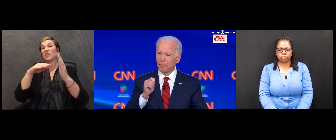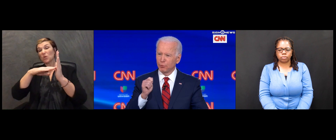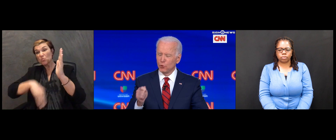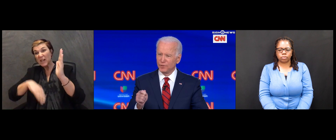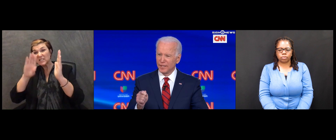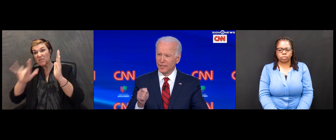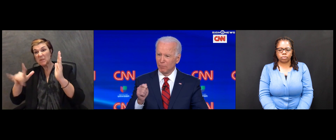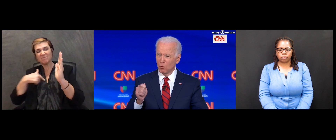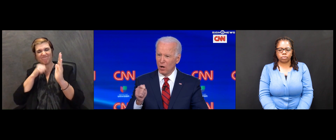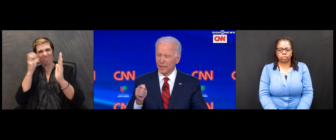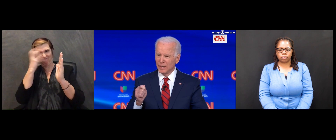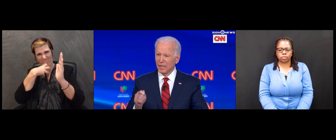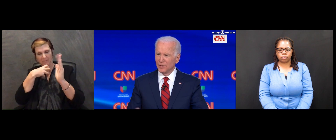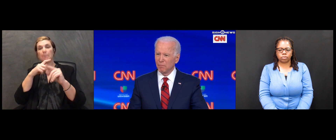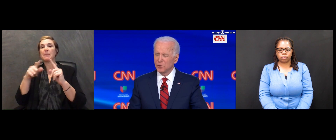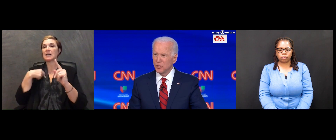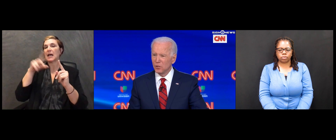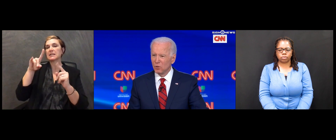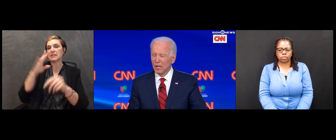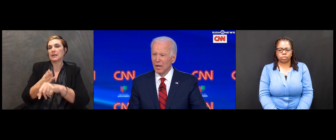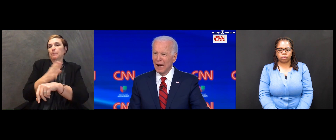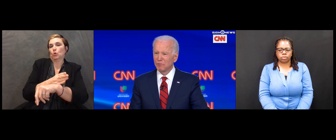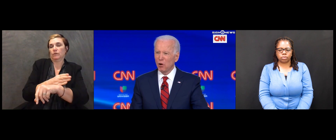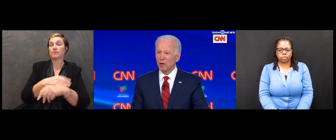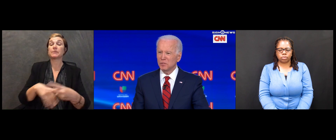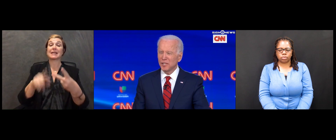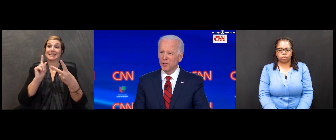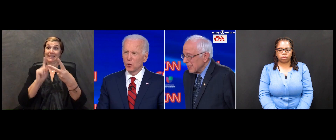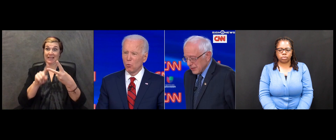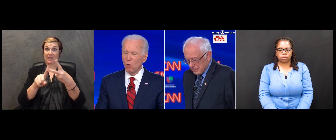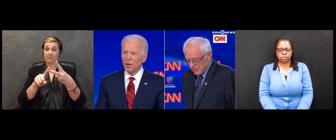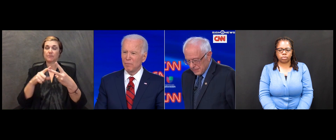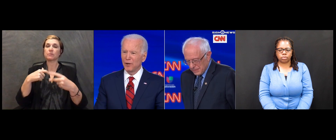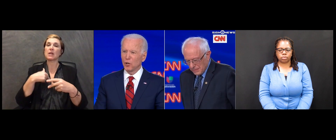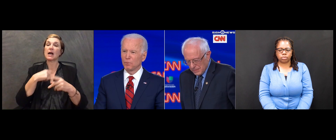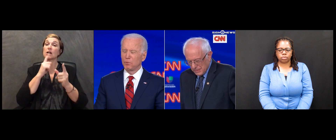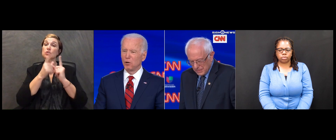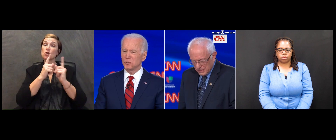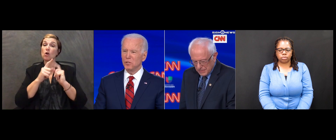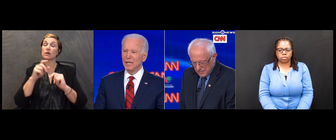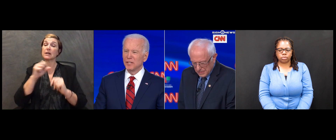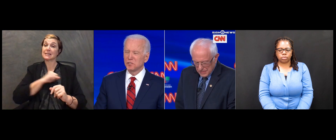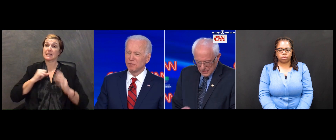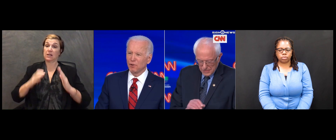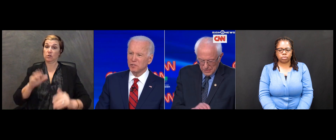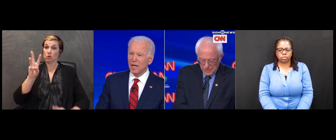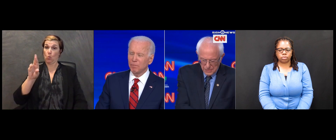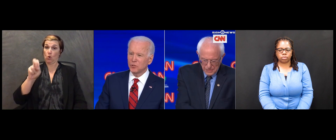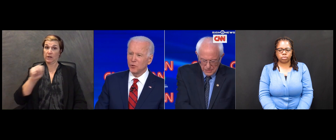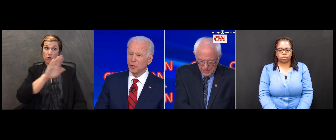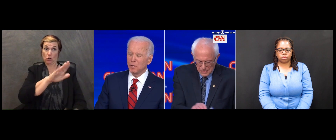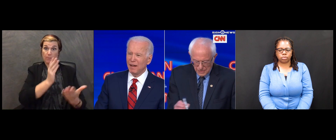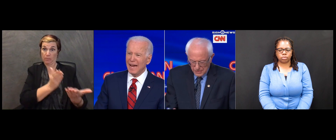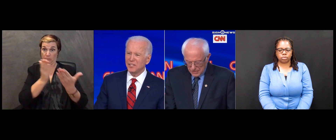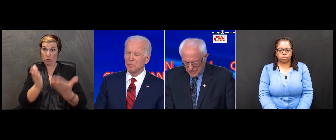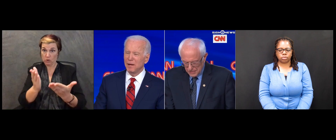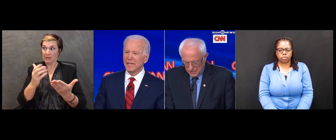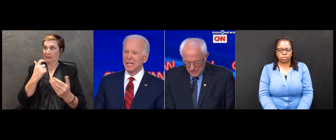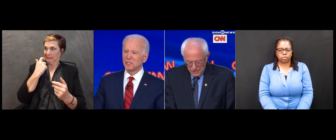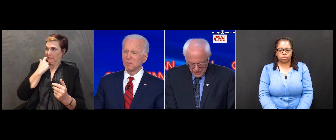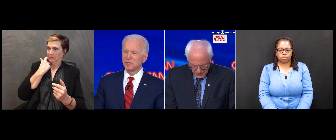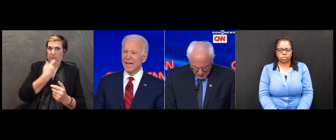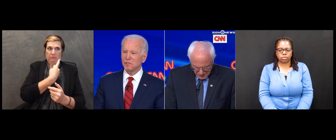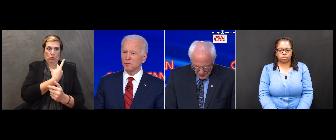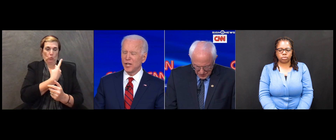but I improved it, number one. Number two, I've talked with Senator Warren about her proposal. This is the first opportunity we've had to